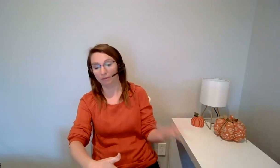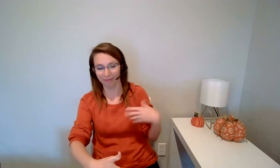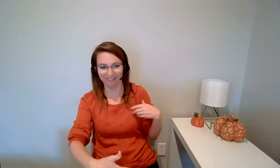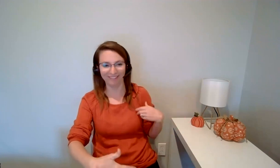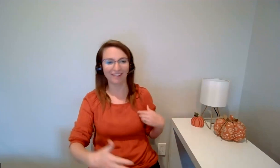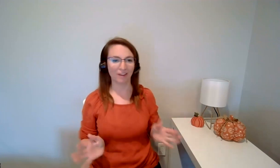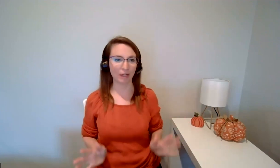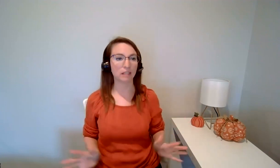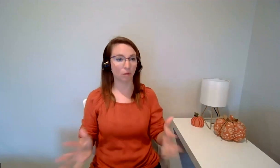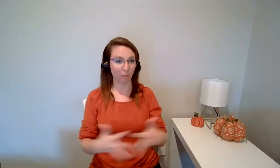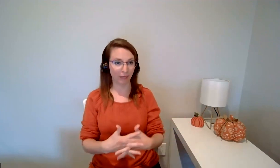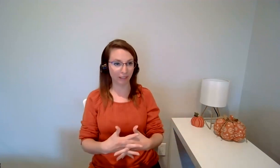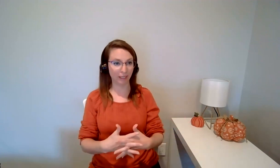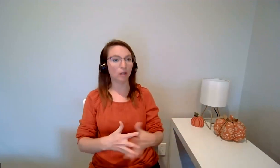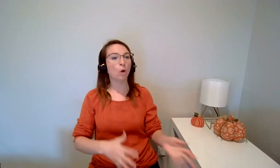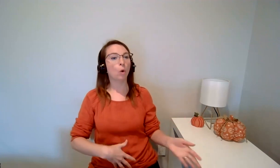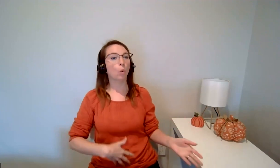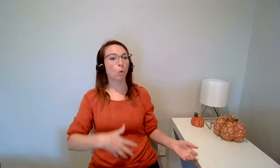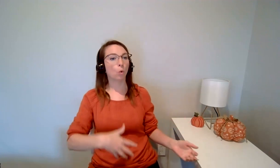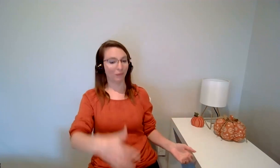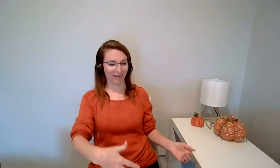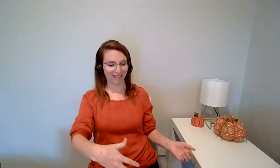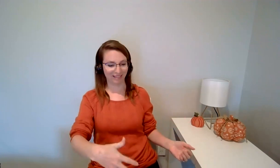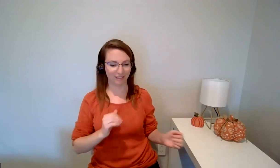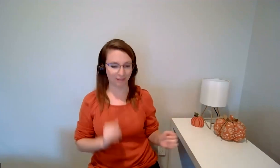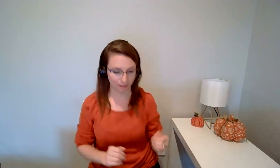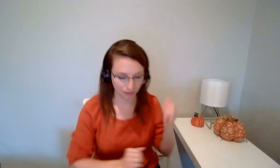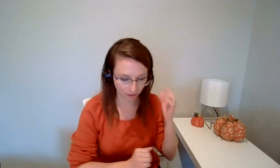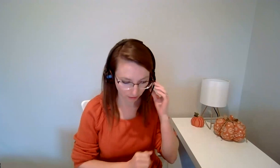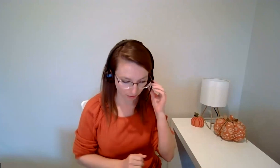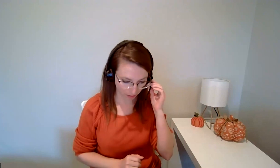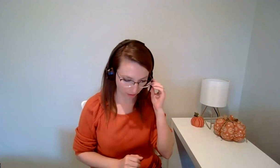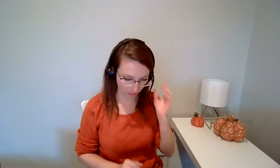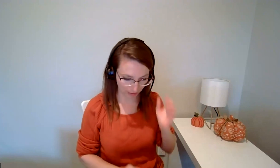there. Okay, so pregnant or pregnant. All right.